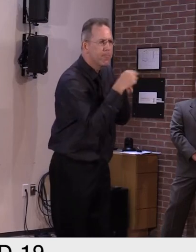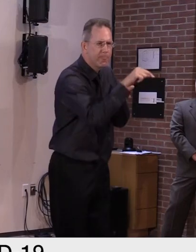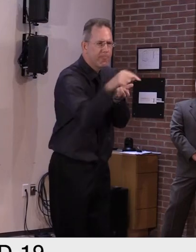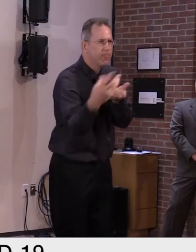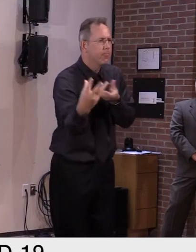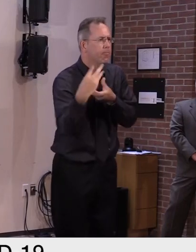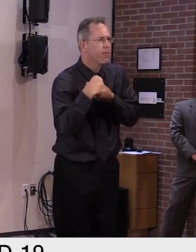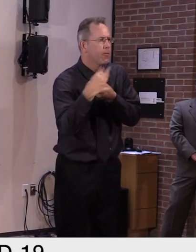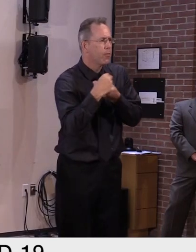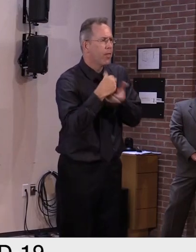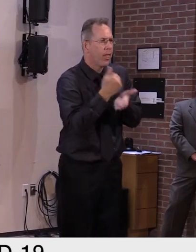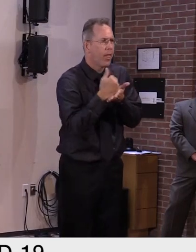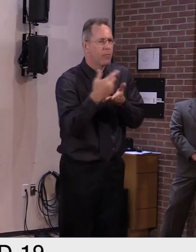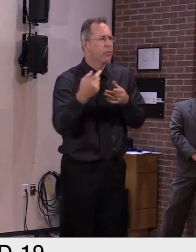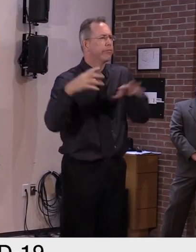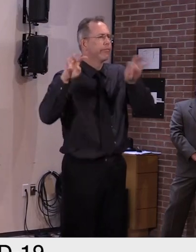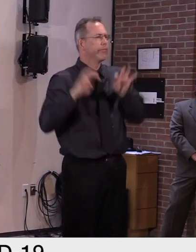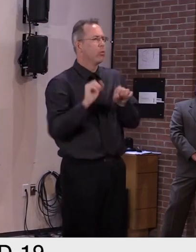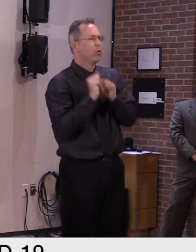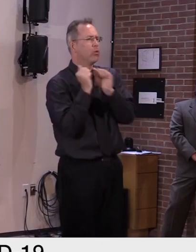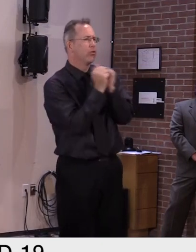applications. Thanks.